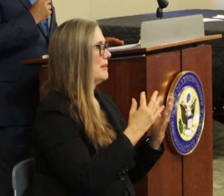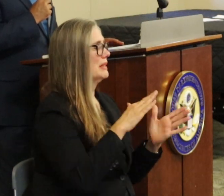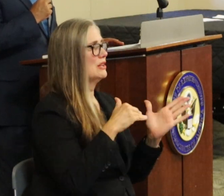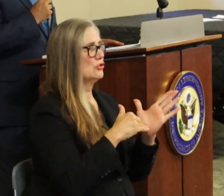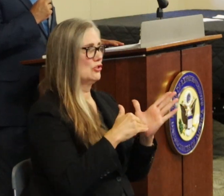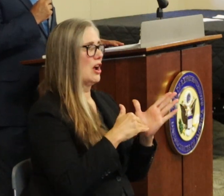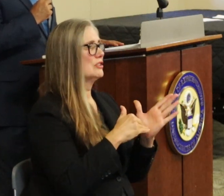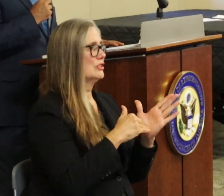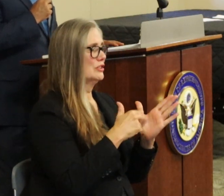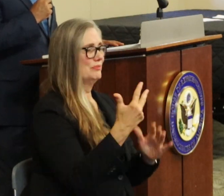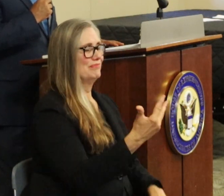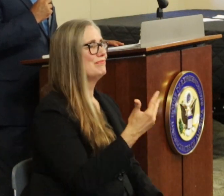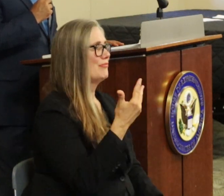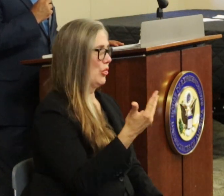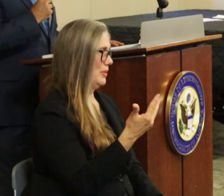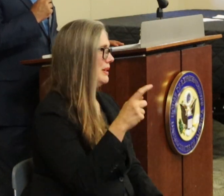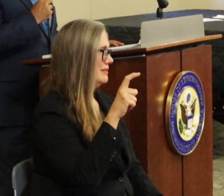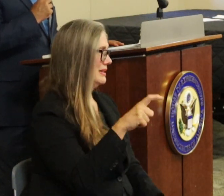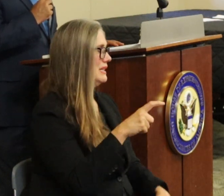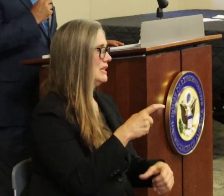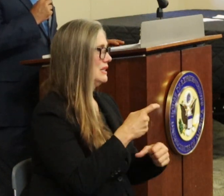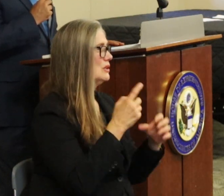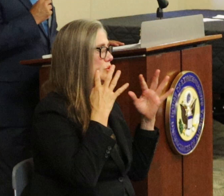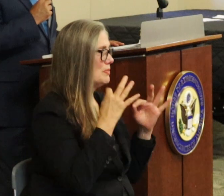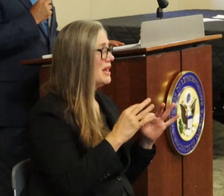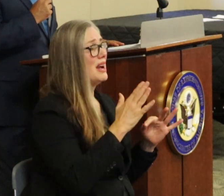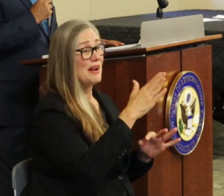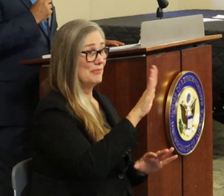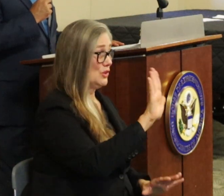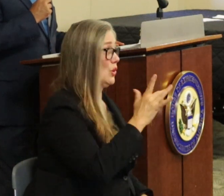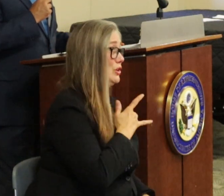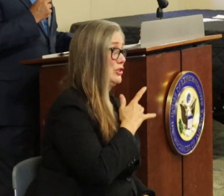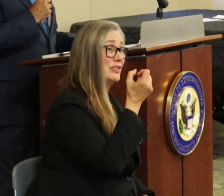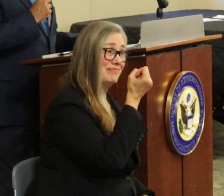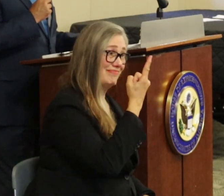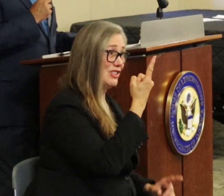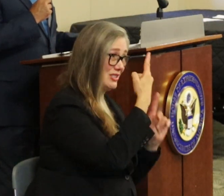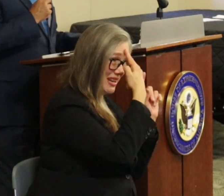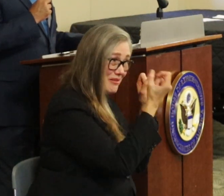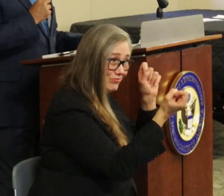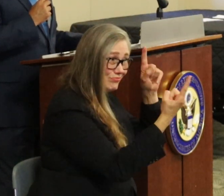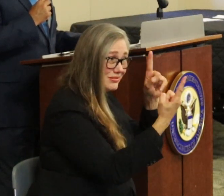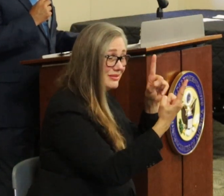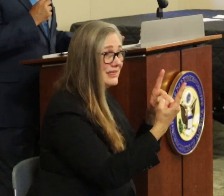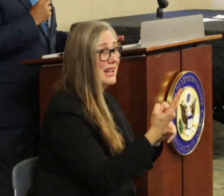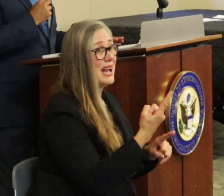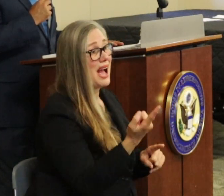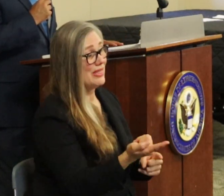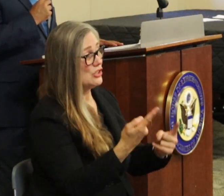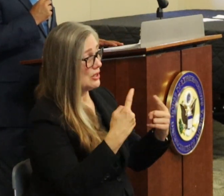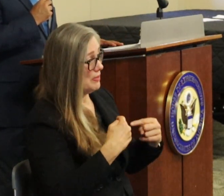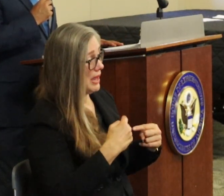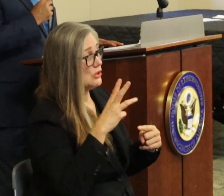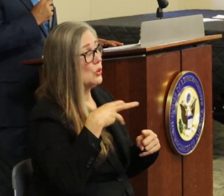doctor and her make. I certainly understand the concern. I think she has come back to Washington